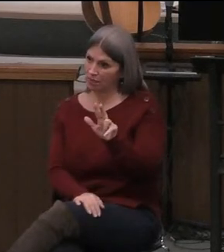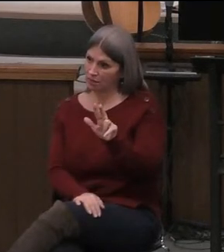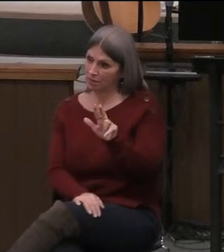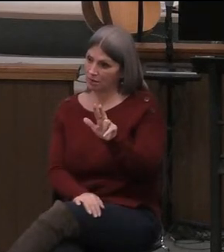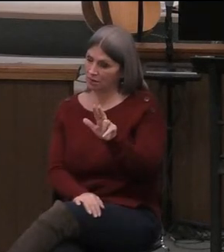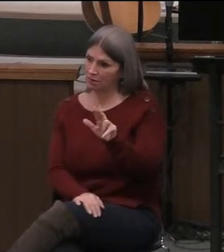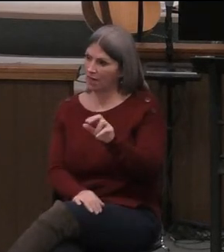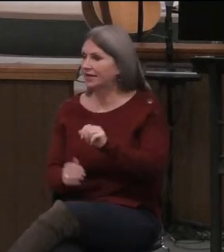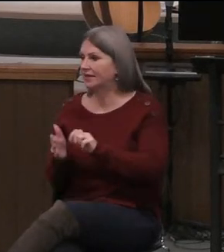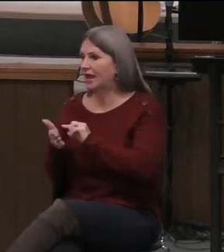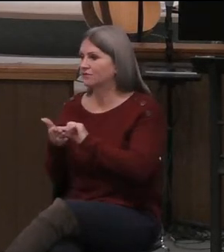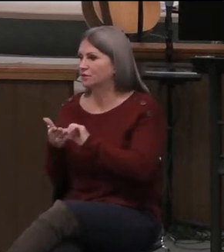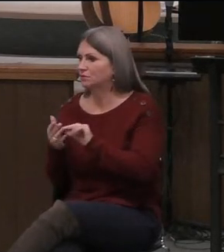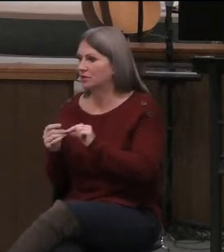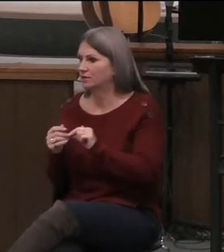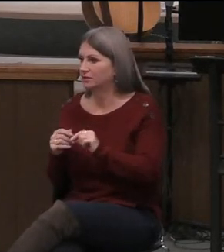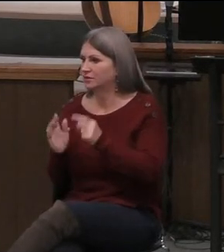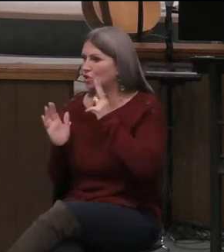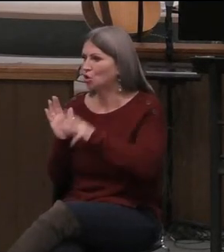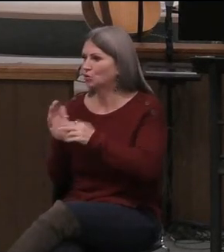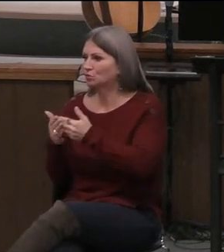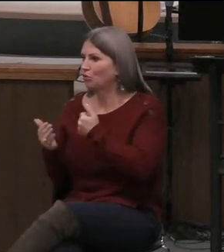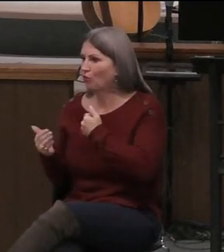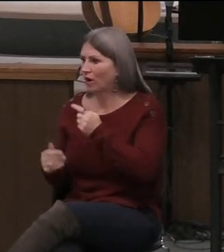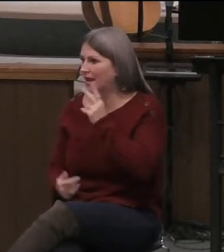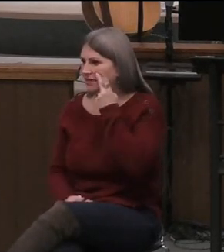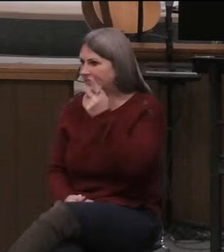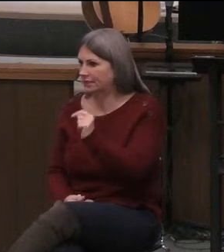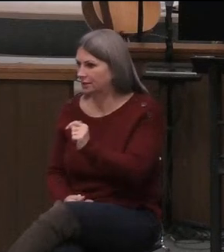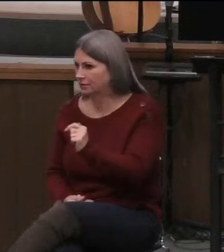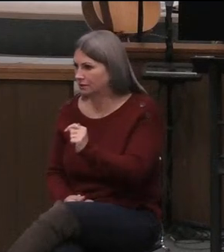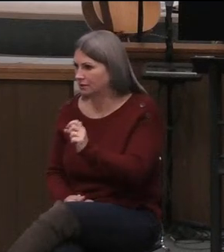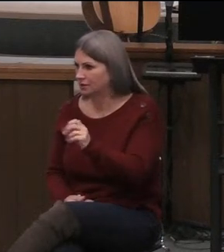Paul's talking about, if you want to